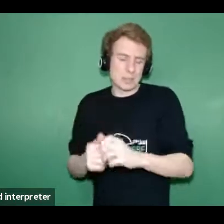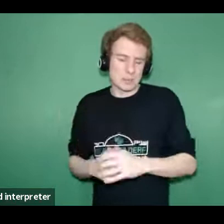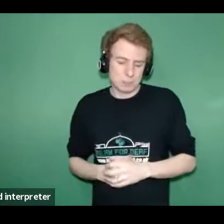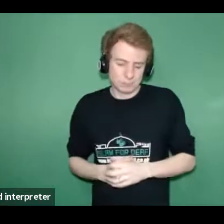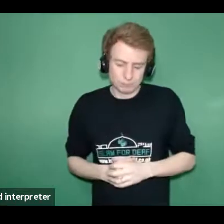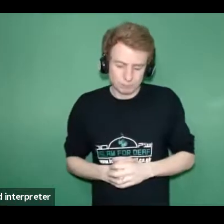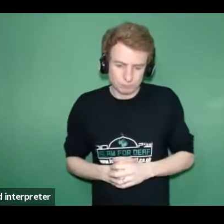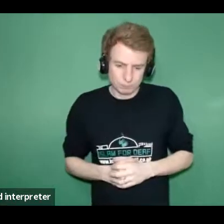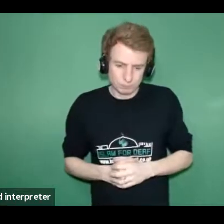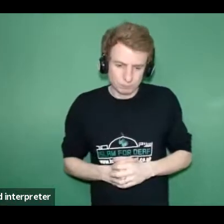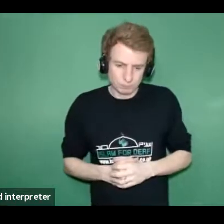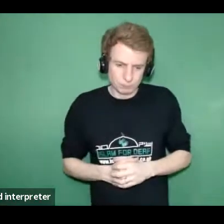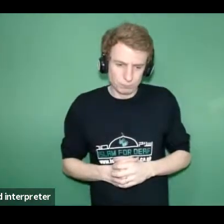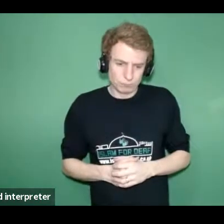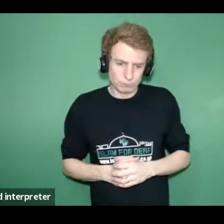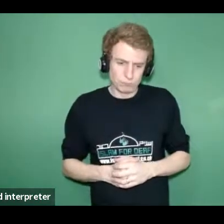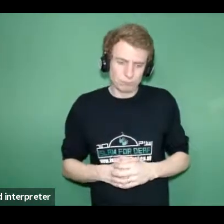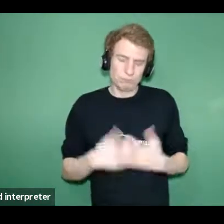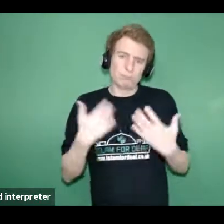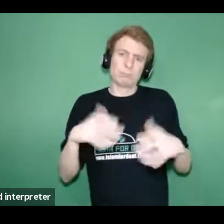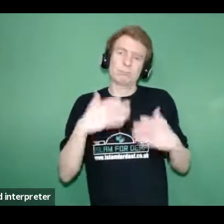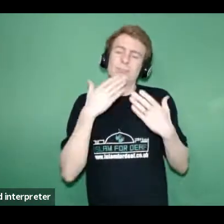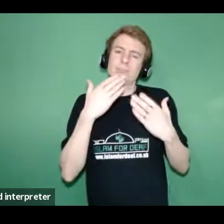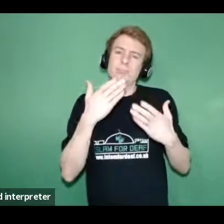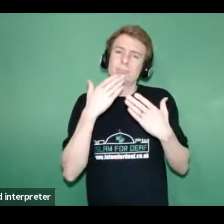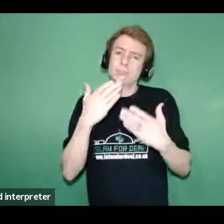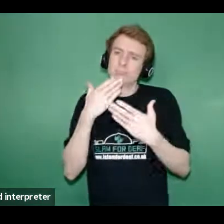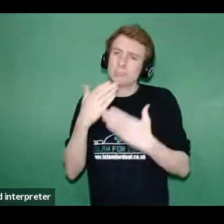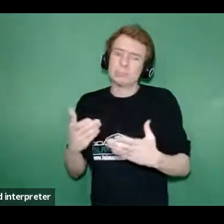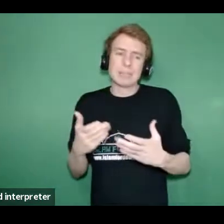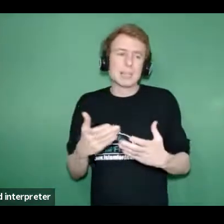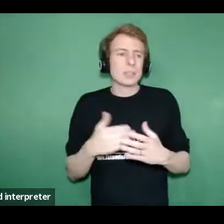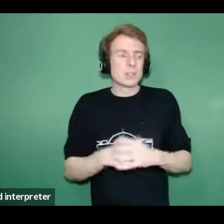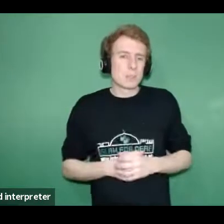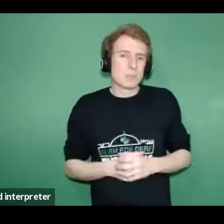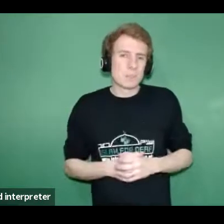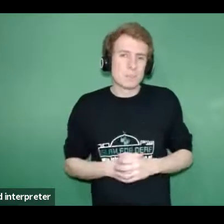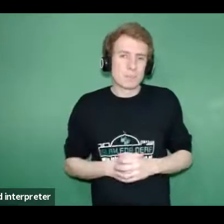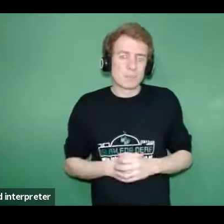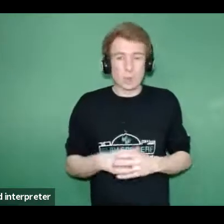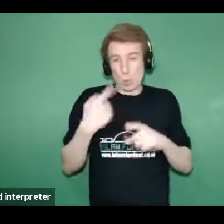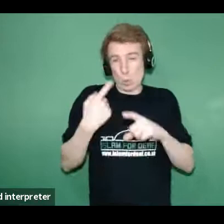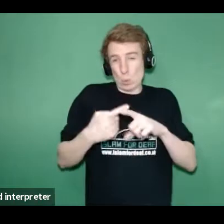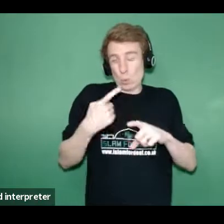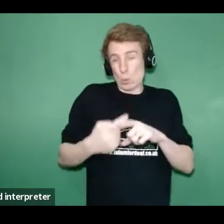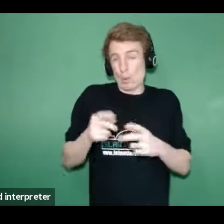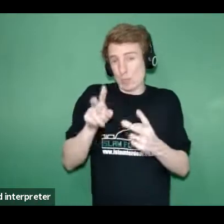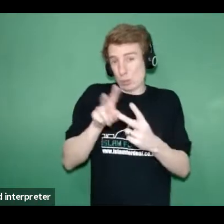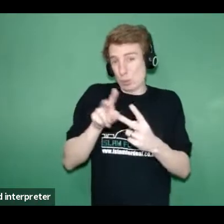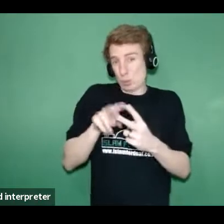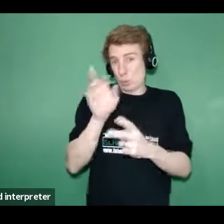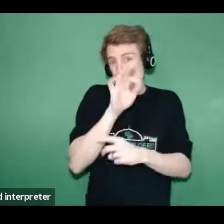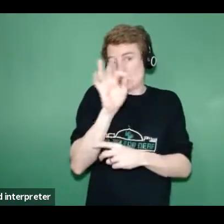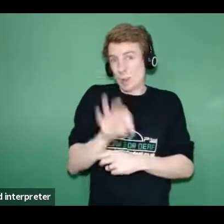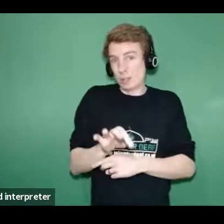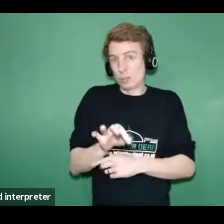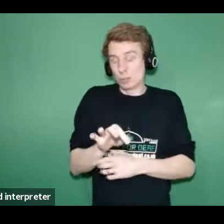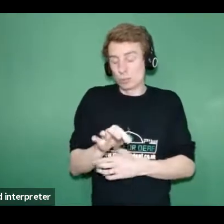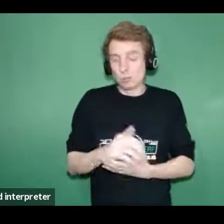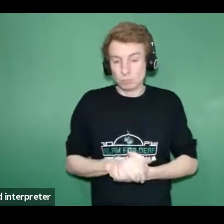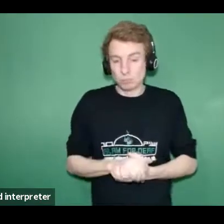Jazakallah Sheikh. Barakallahu feekum, Sheikh. Akil. I just have two quick ones. If we can